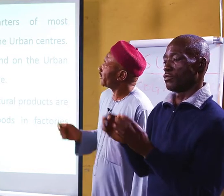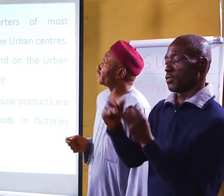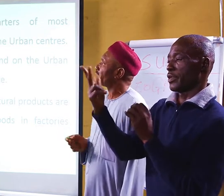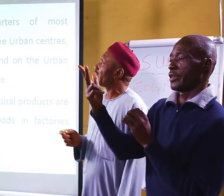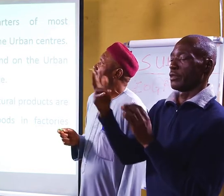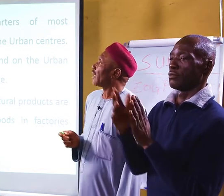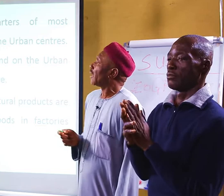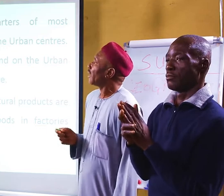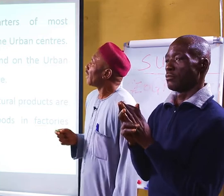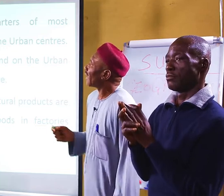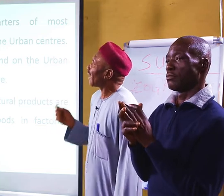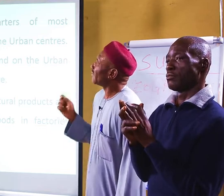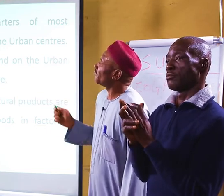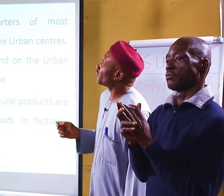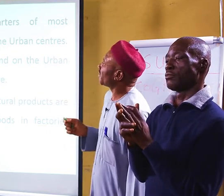3,